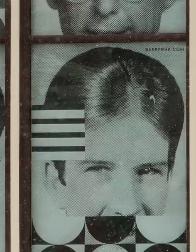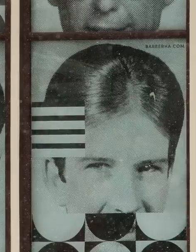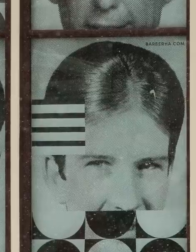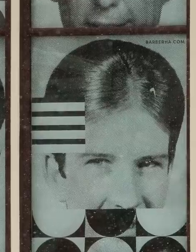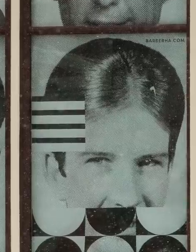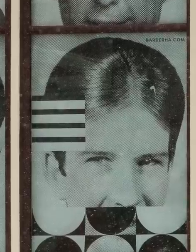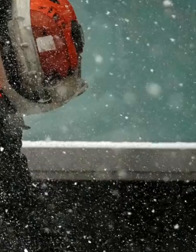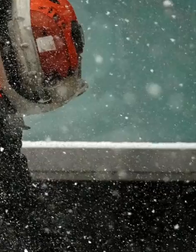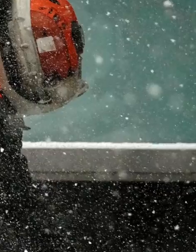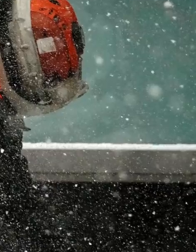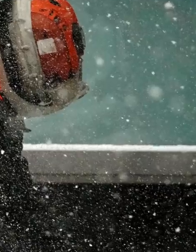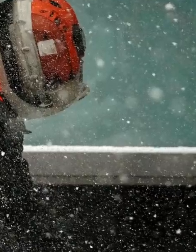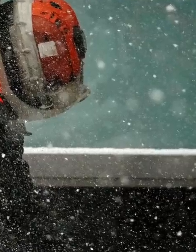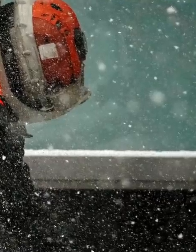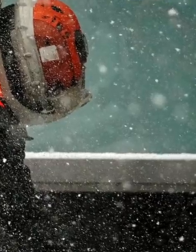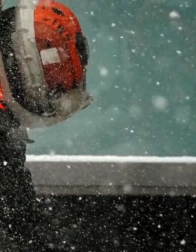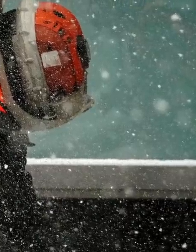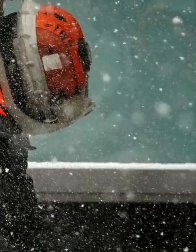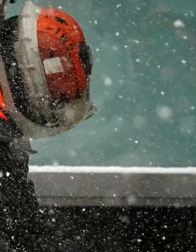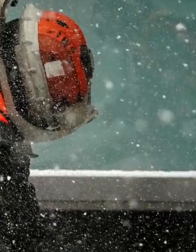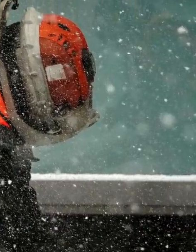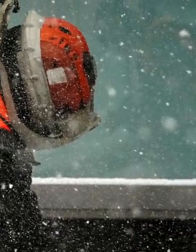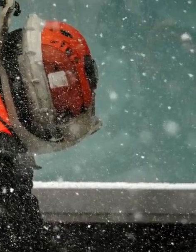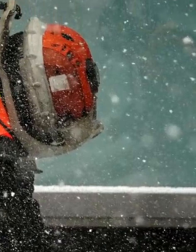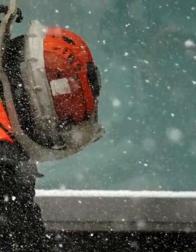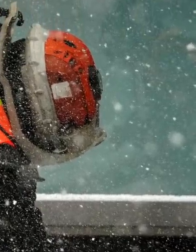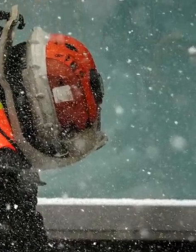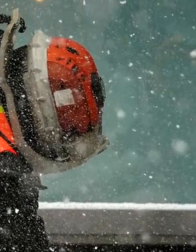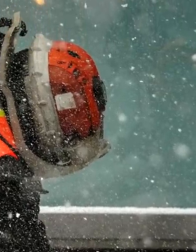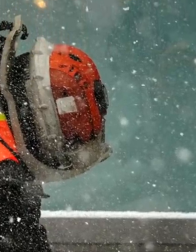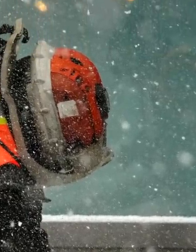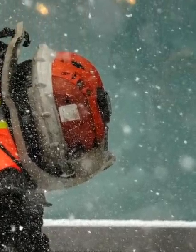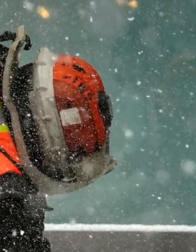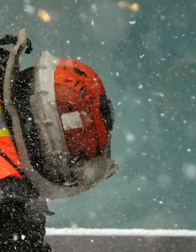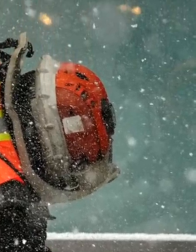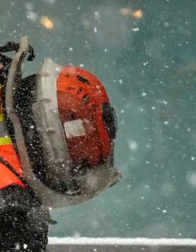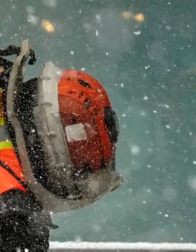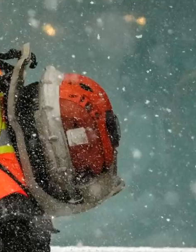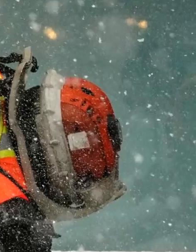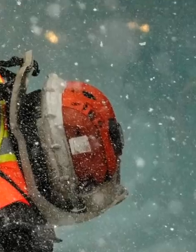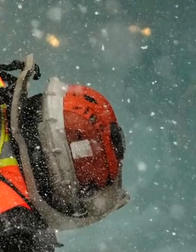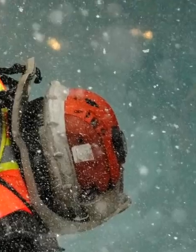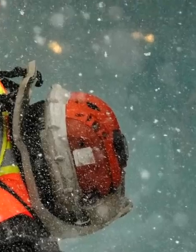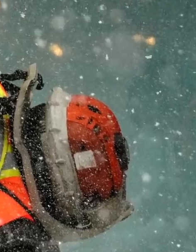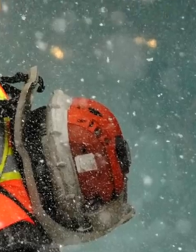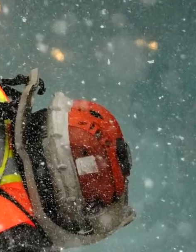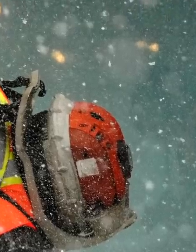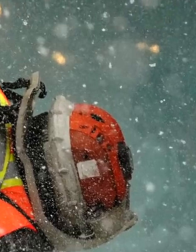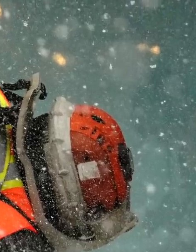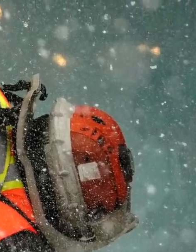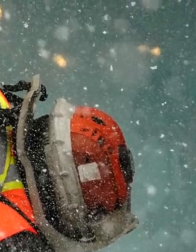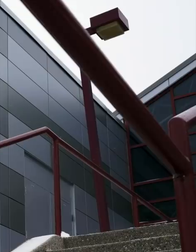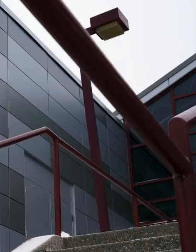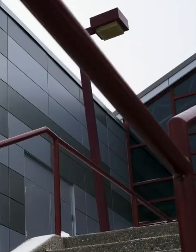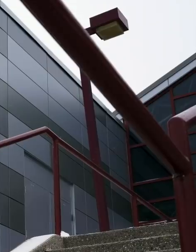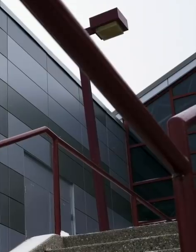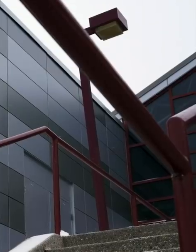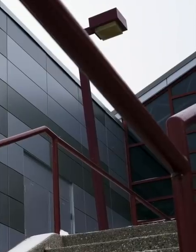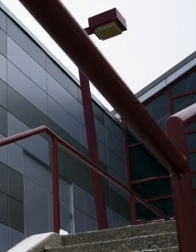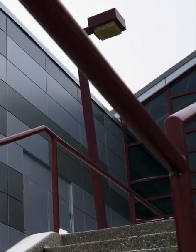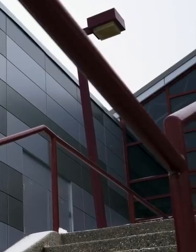is currently about 3.6%. Looking to schools, there are currently active alerts or outbreaks